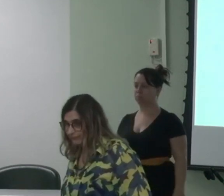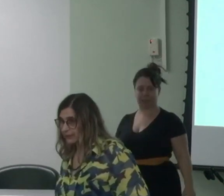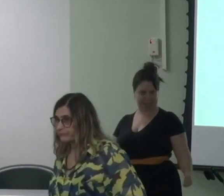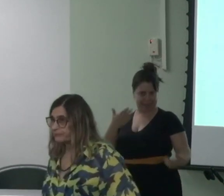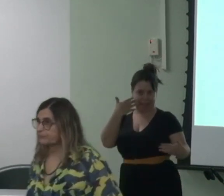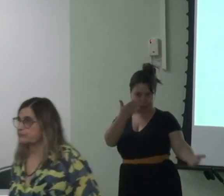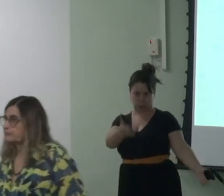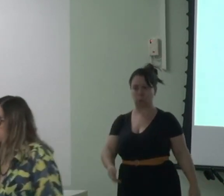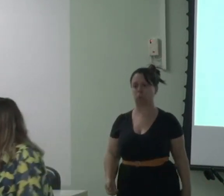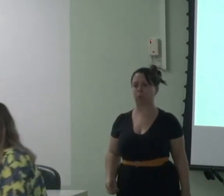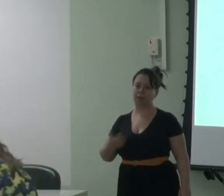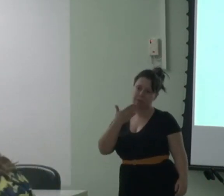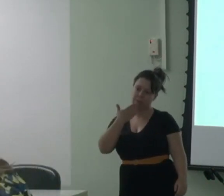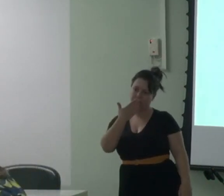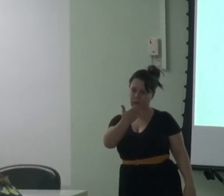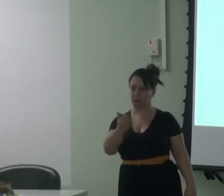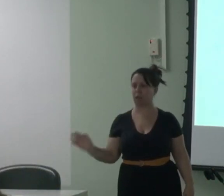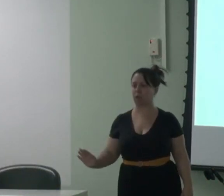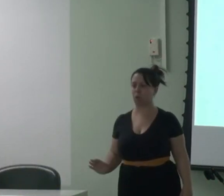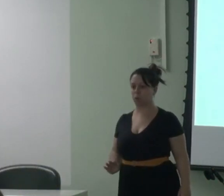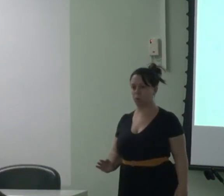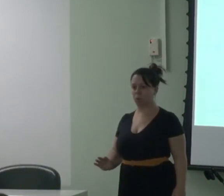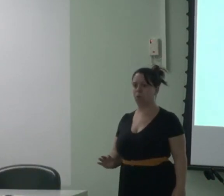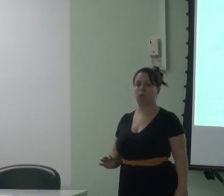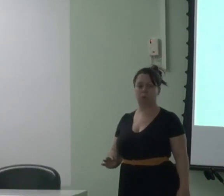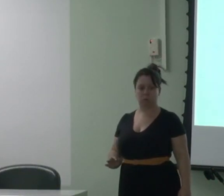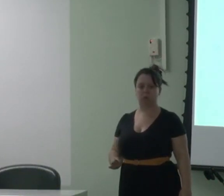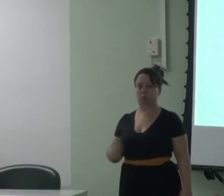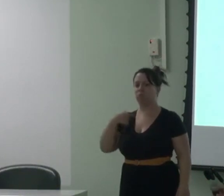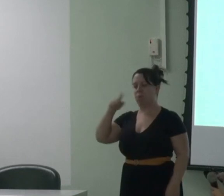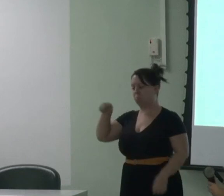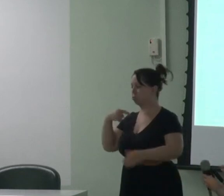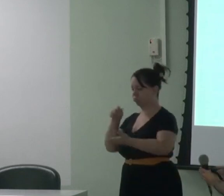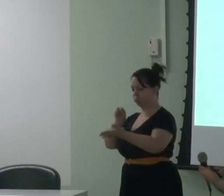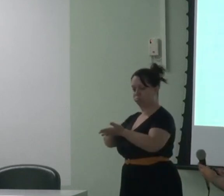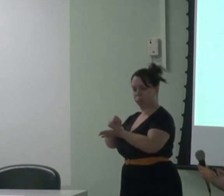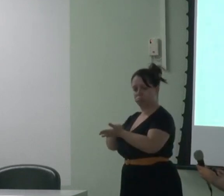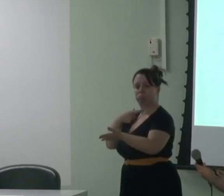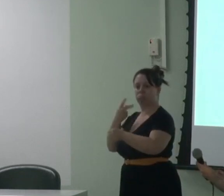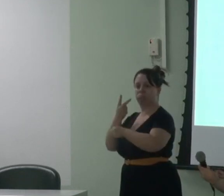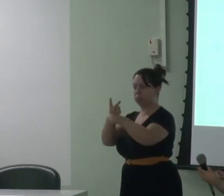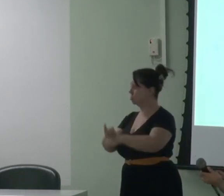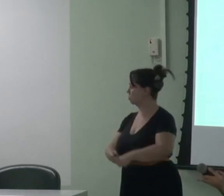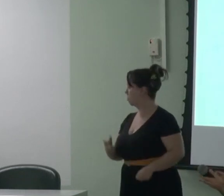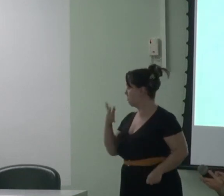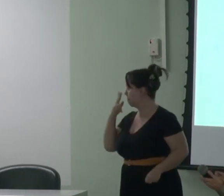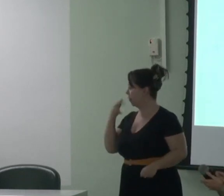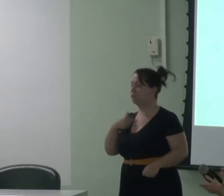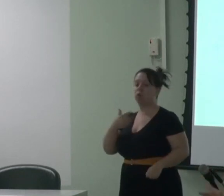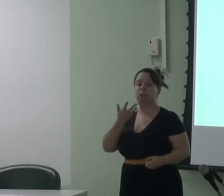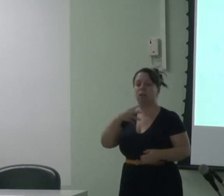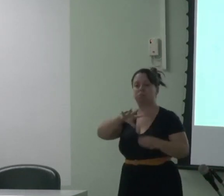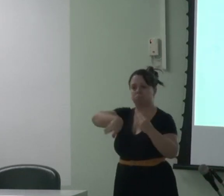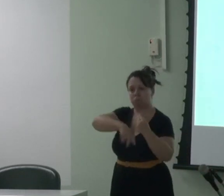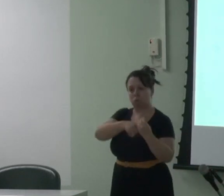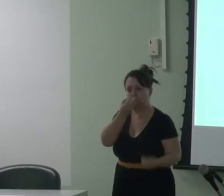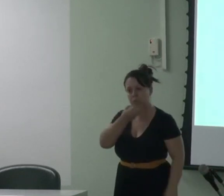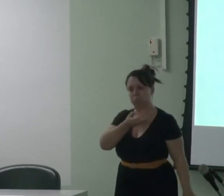Thank you. We are definitely looking forward to it. And I would add one, maybe another observation